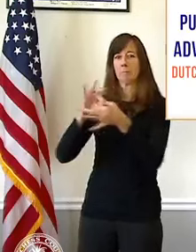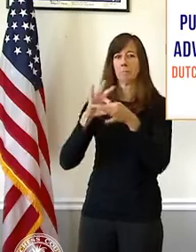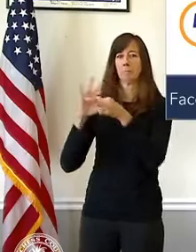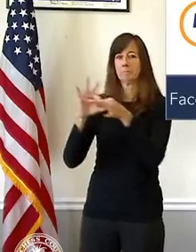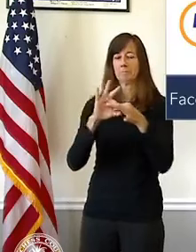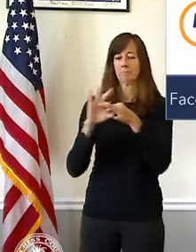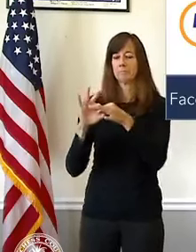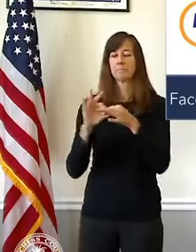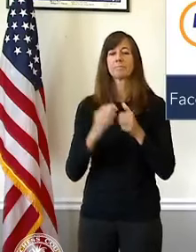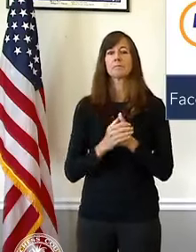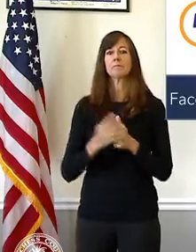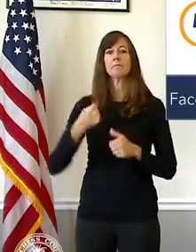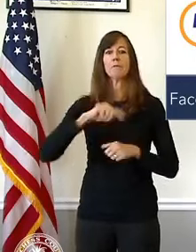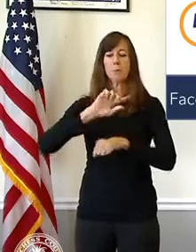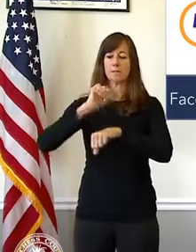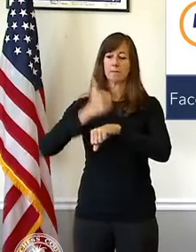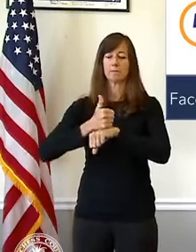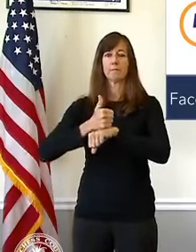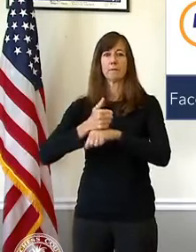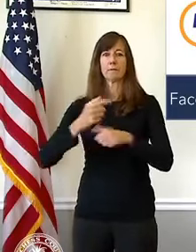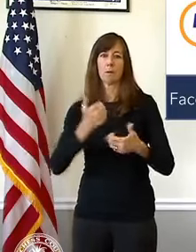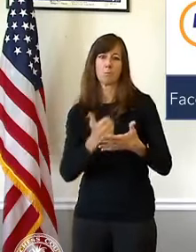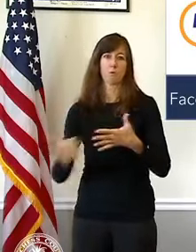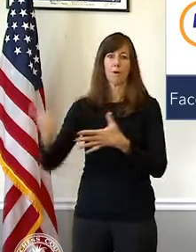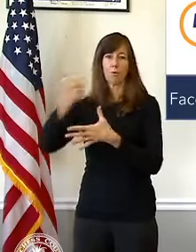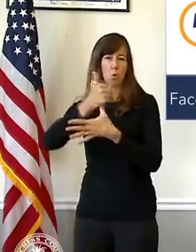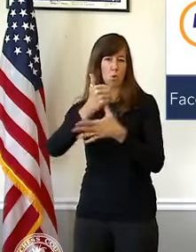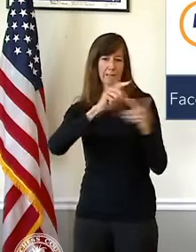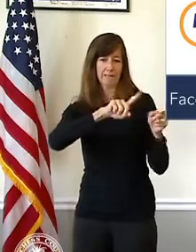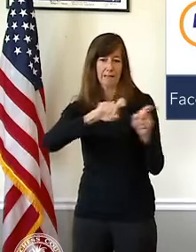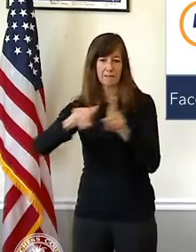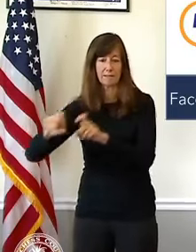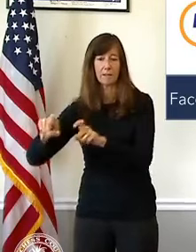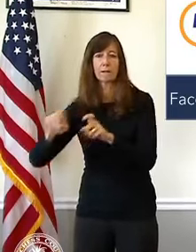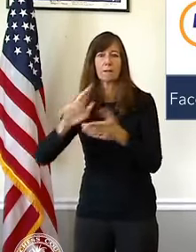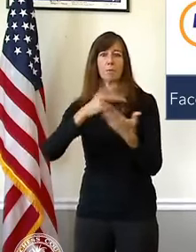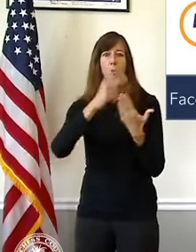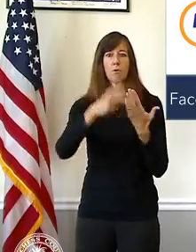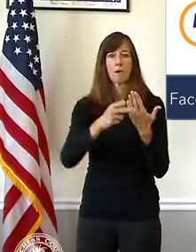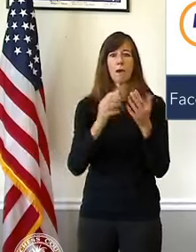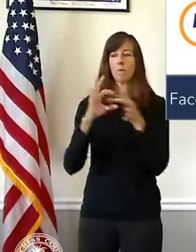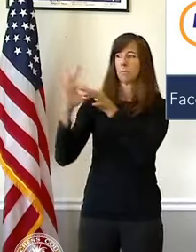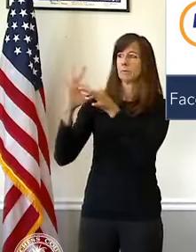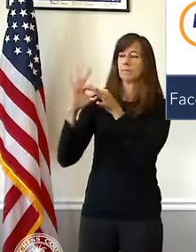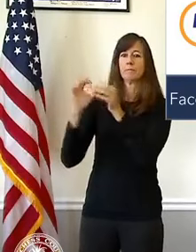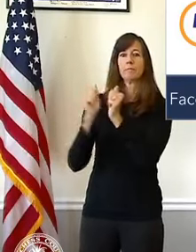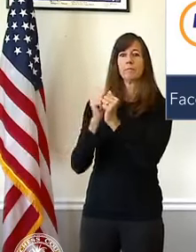a priority testing program with Pulse MD in the town of Poughkeepsie.